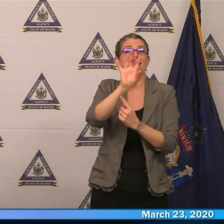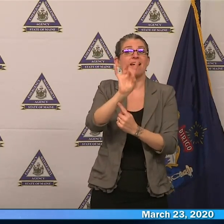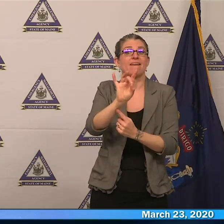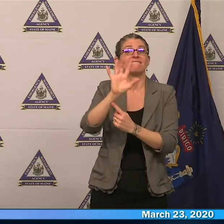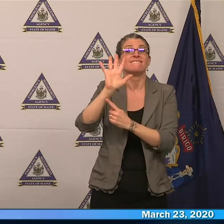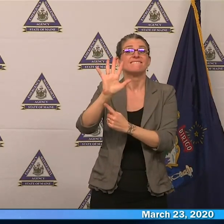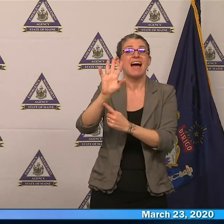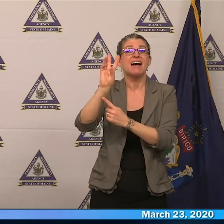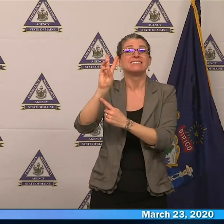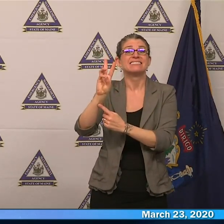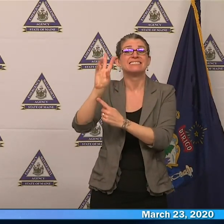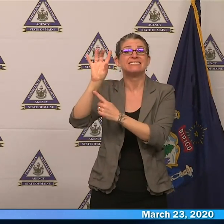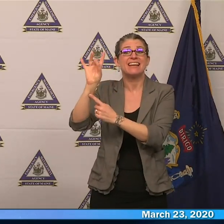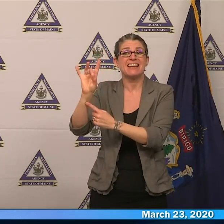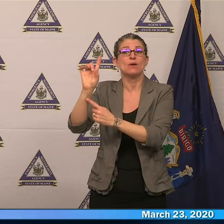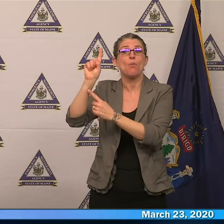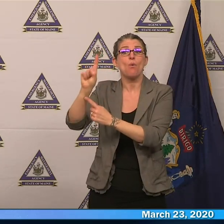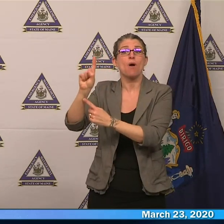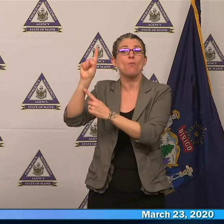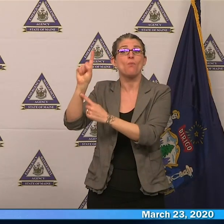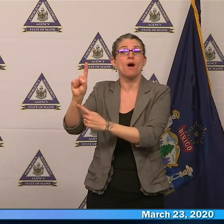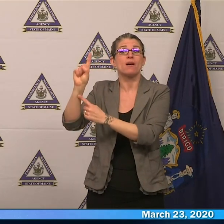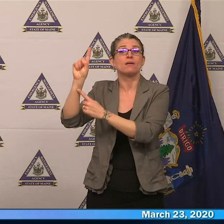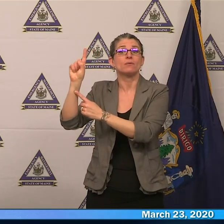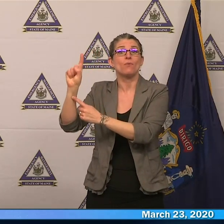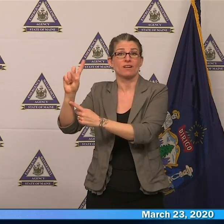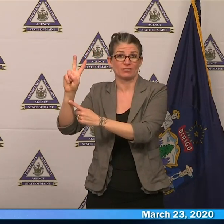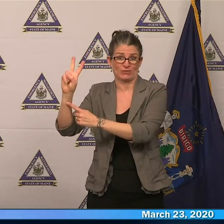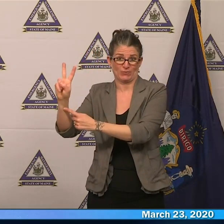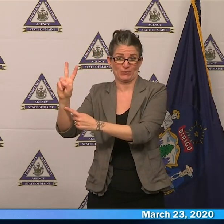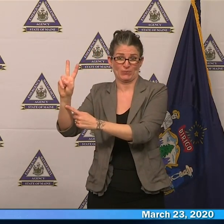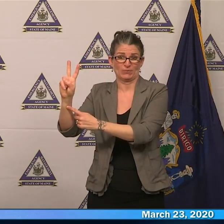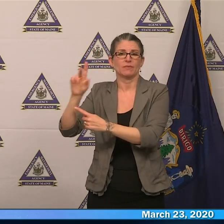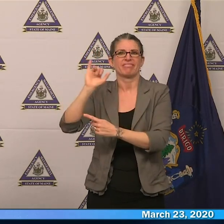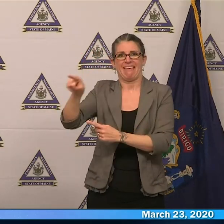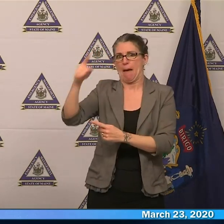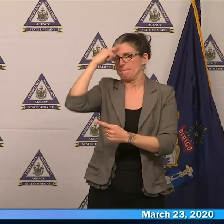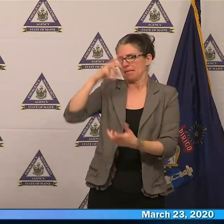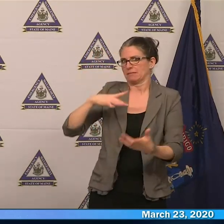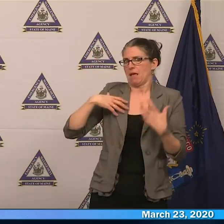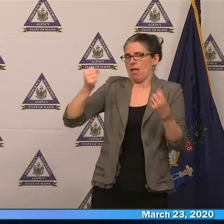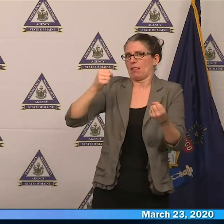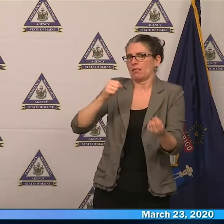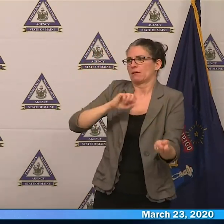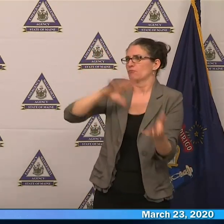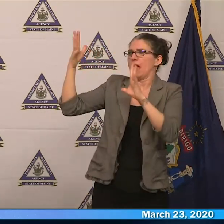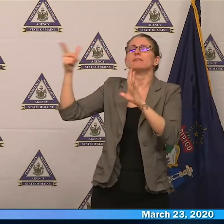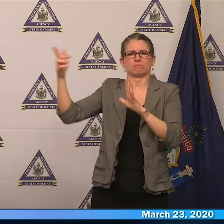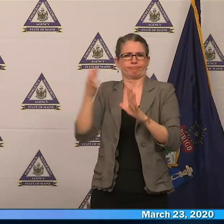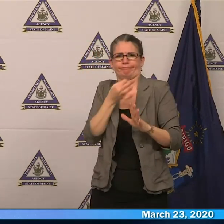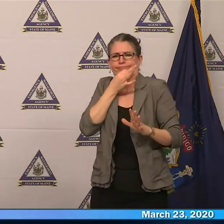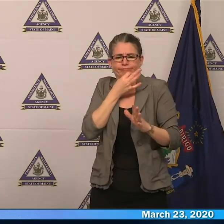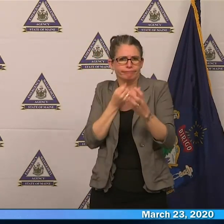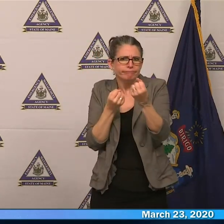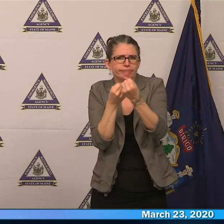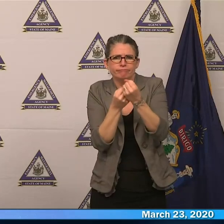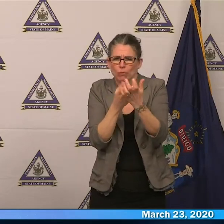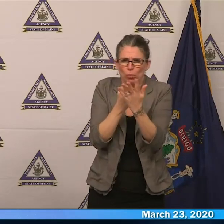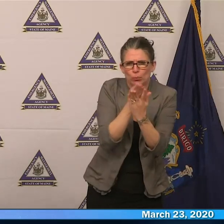888-568-1112. If you feel that you are in crisis, please recognize that you are not alone right